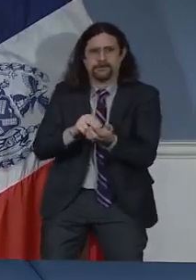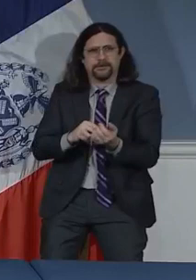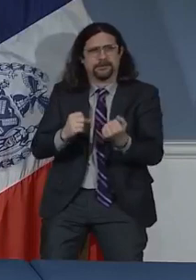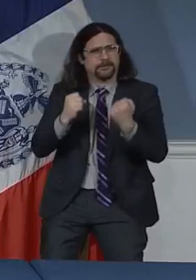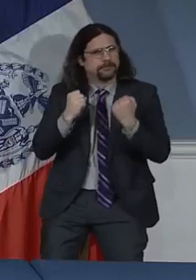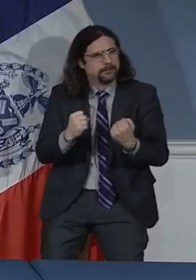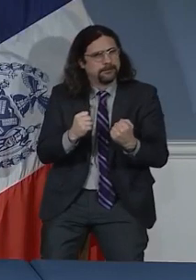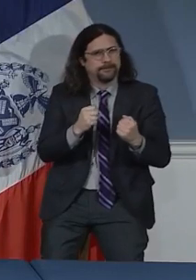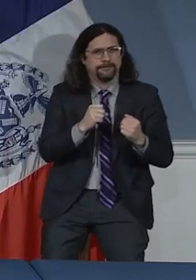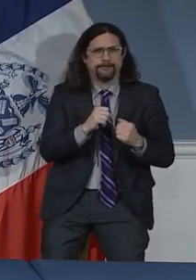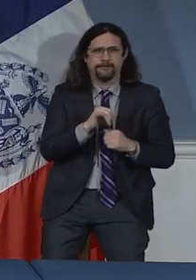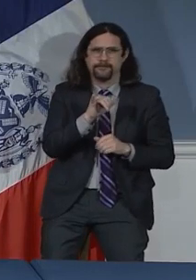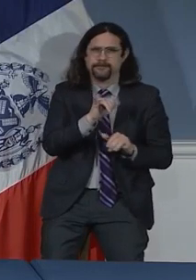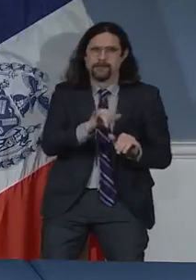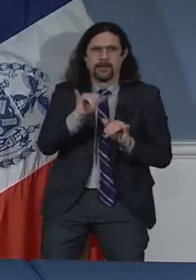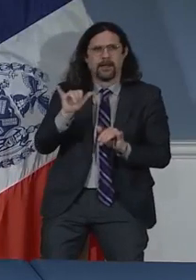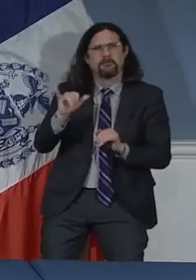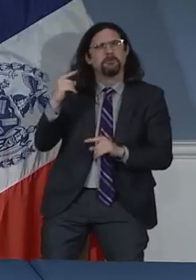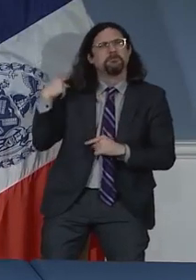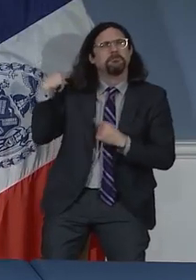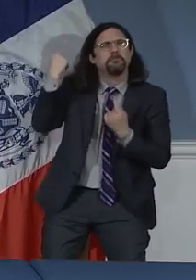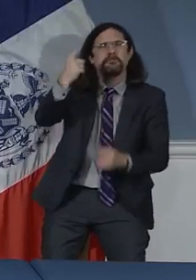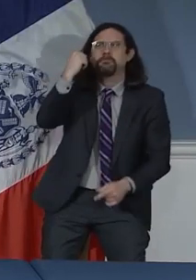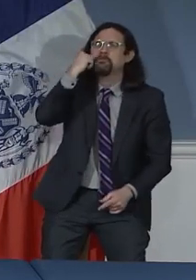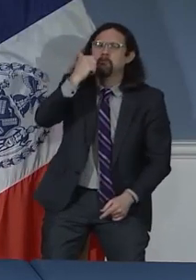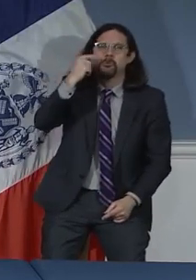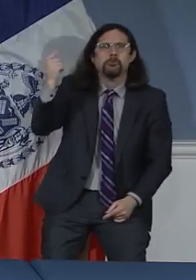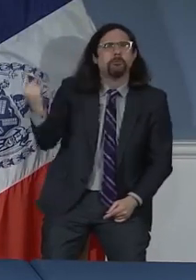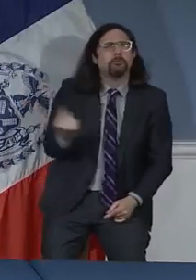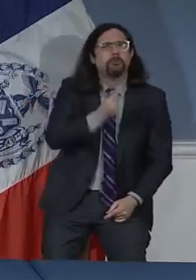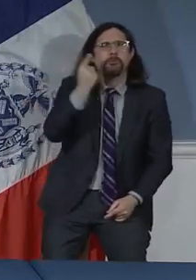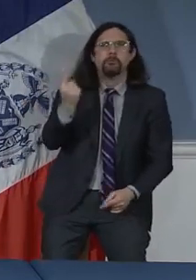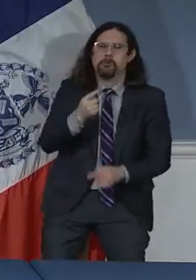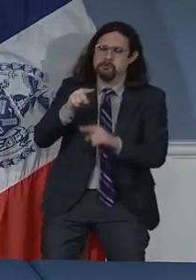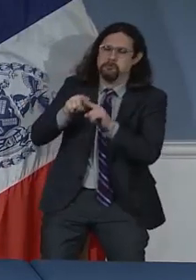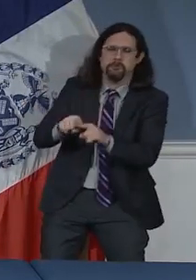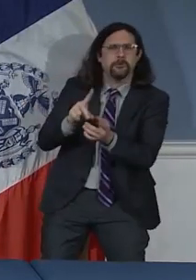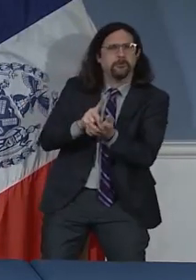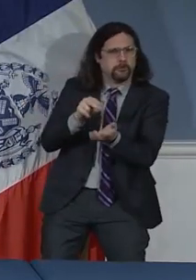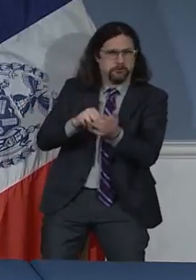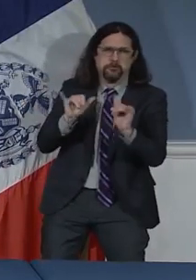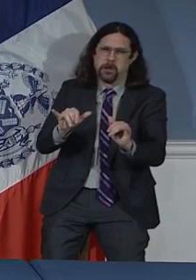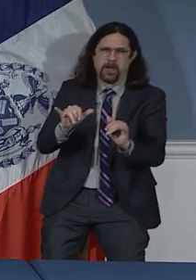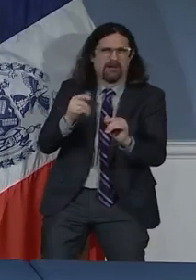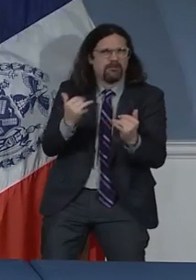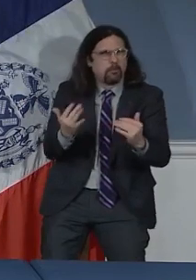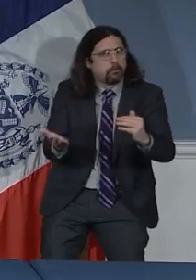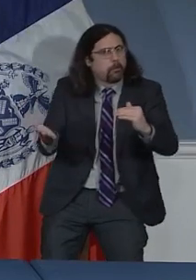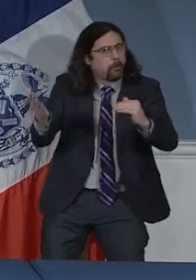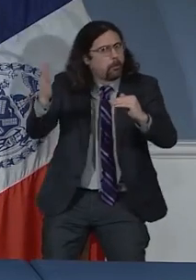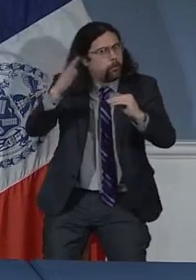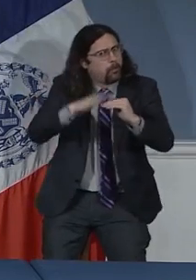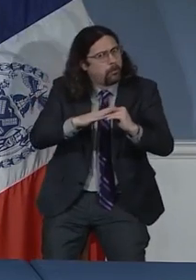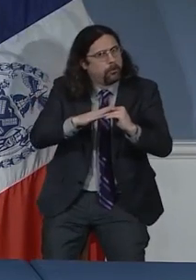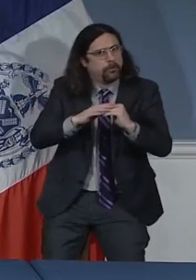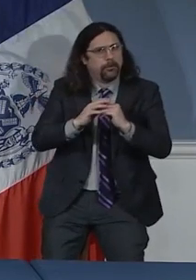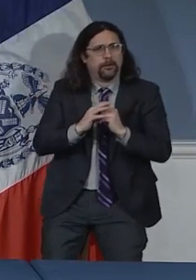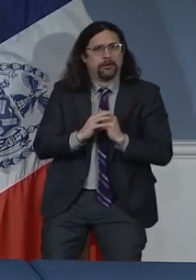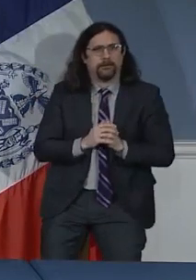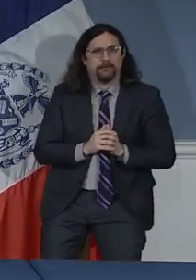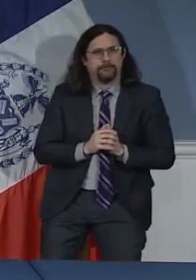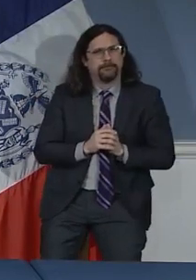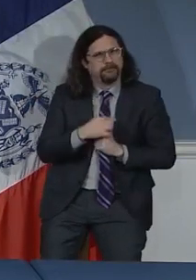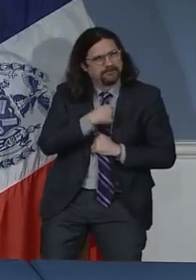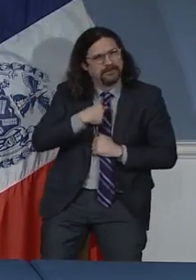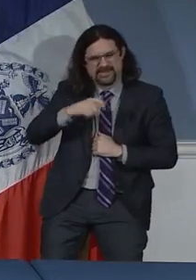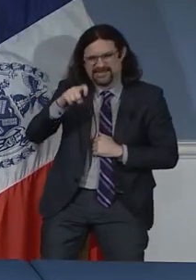but on our first responders and so many of our public servants. Everyone is going to be needed. Everyone needs to answer the call. Everyone needs to